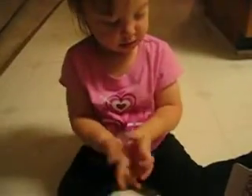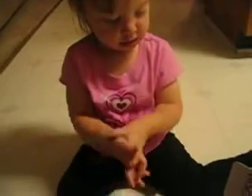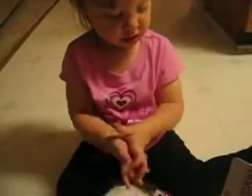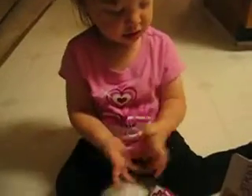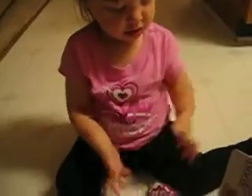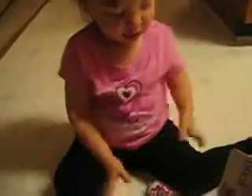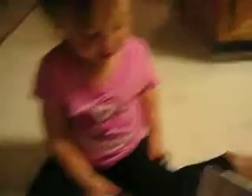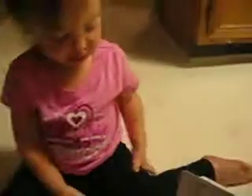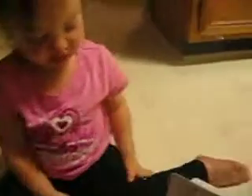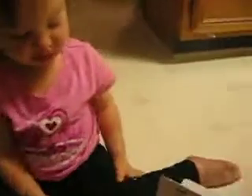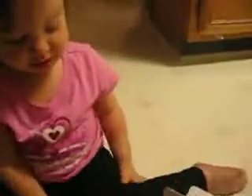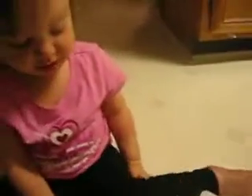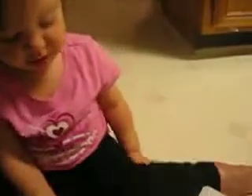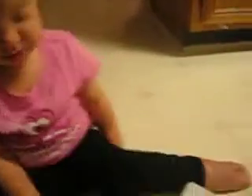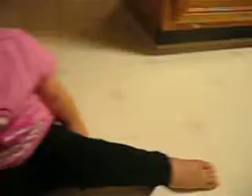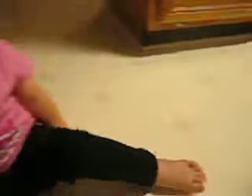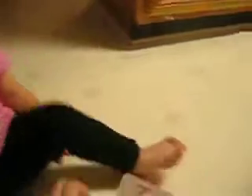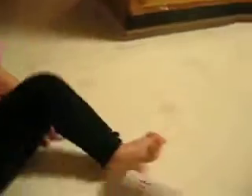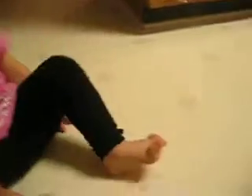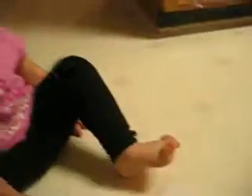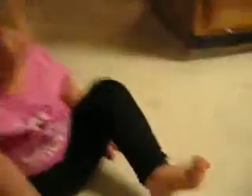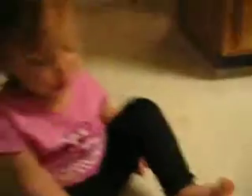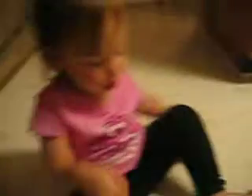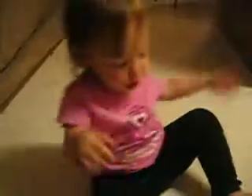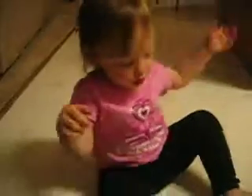Very good. How about bird?